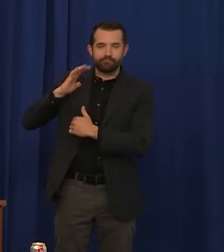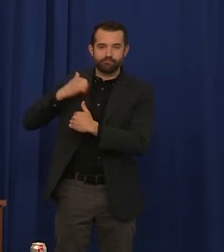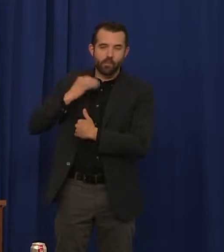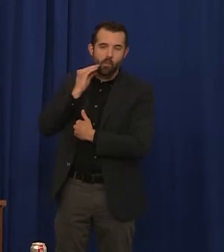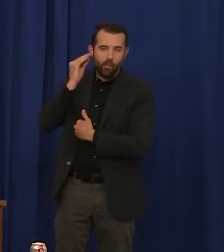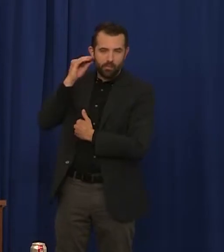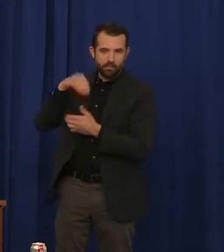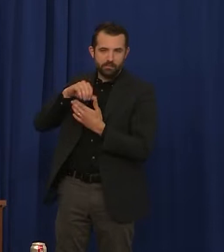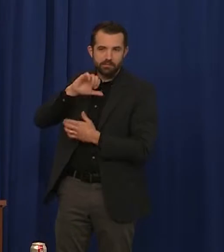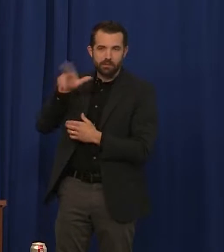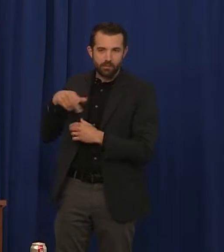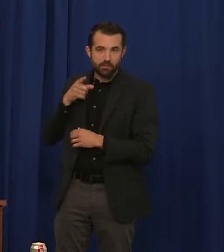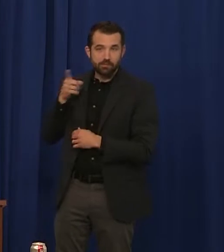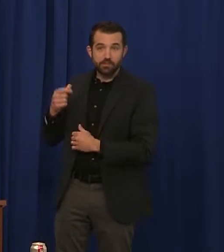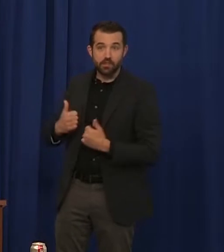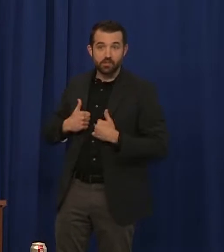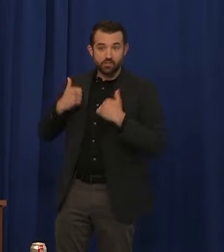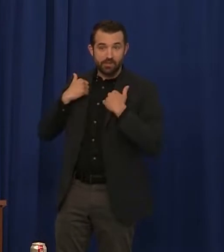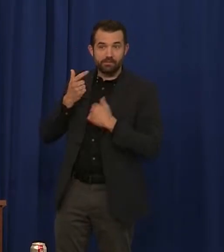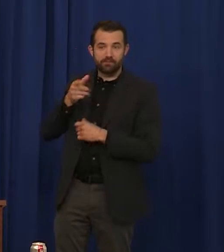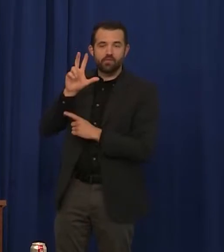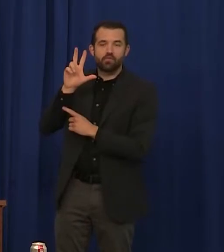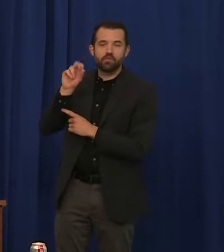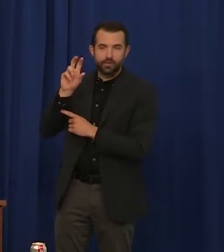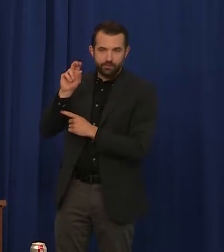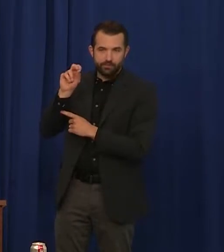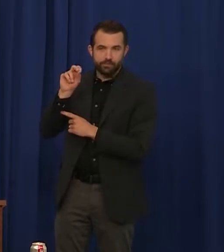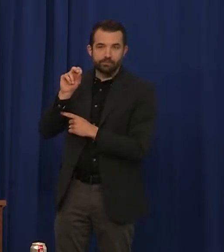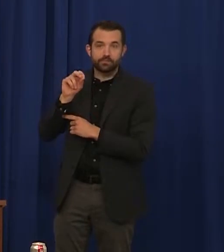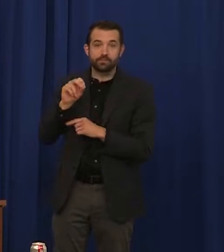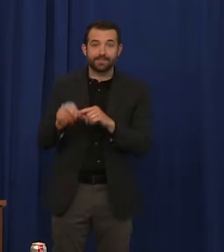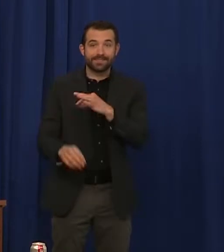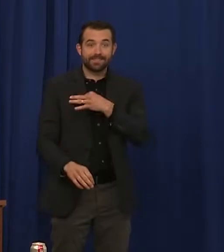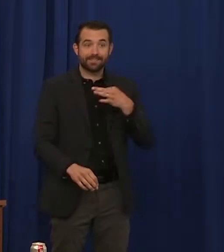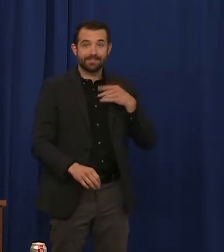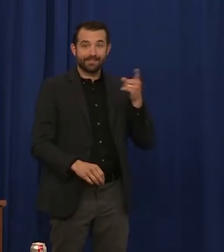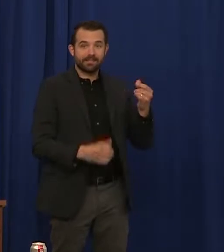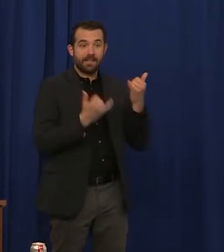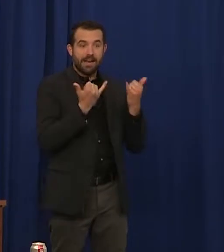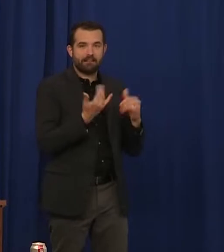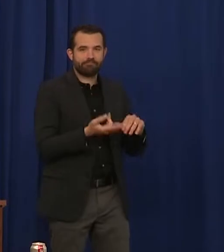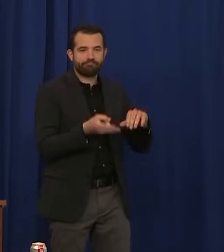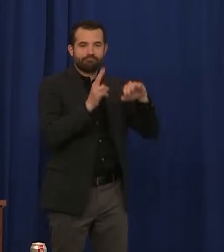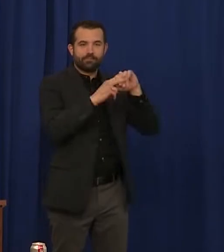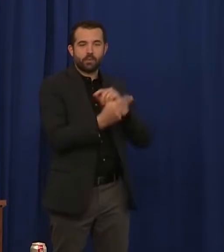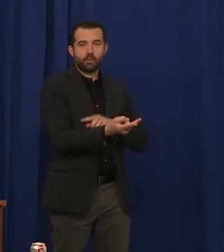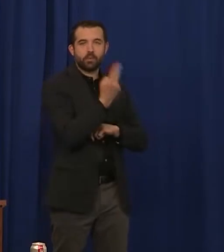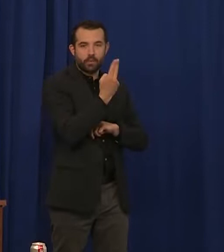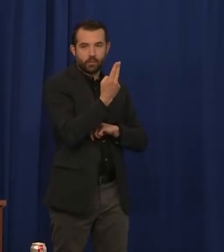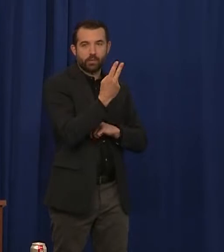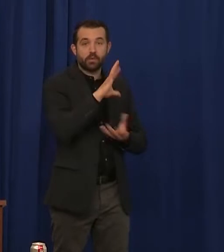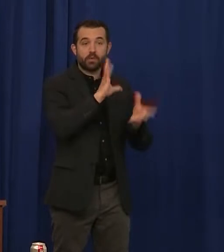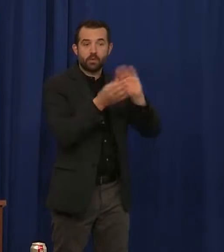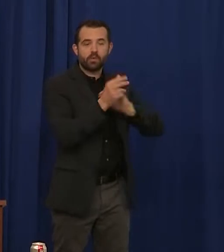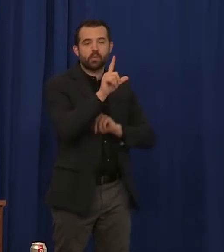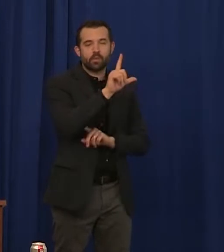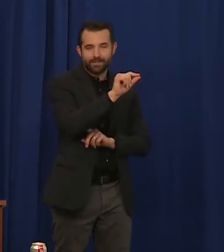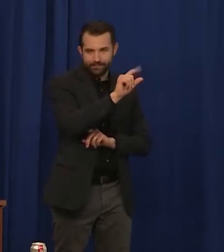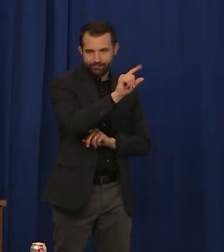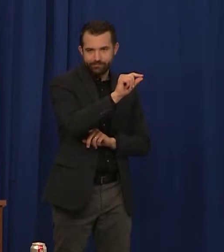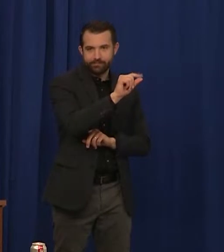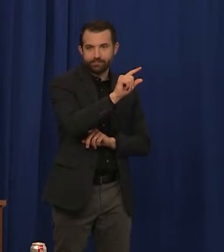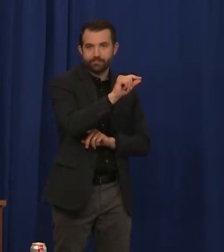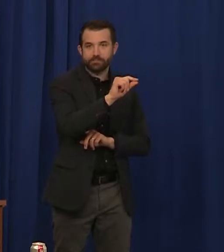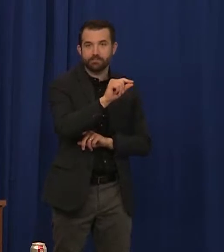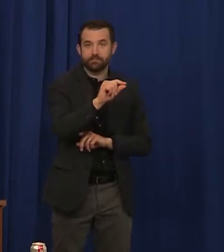have been 30 residents and now 20 staff, an increase of 2 since yesterday, for a total number